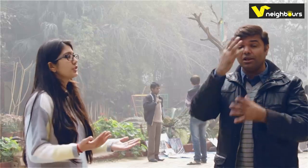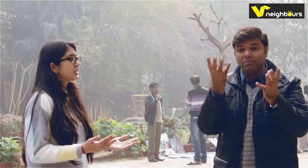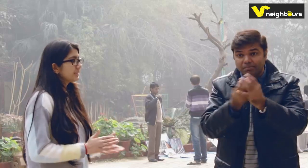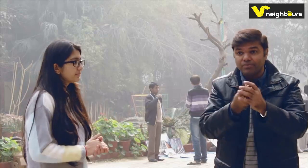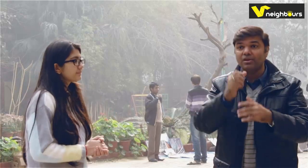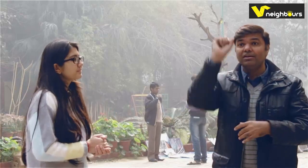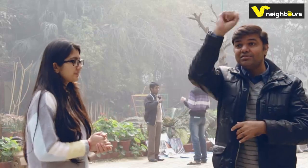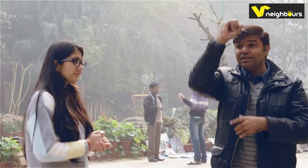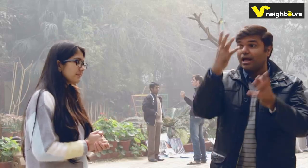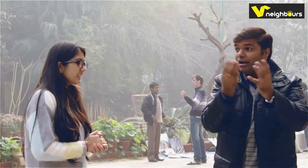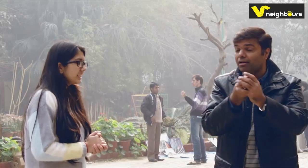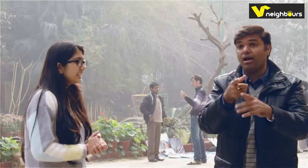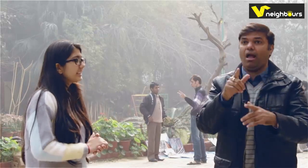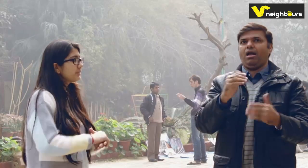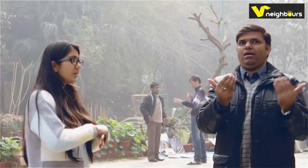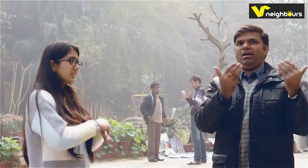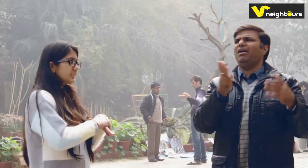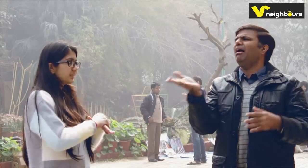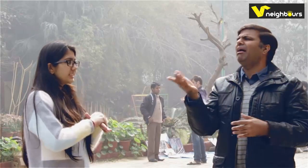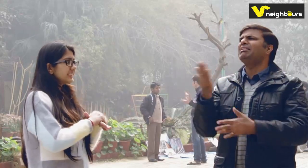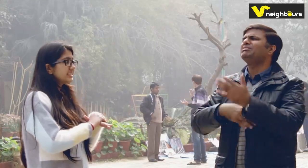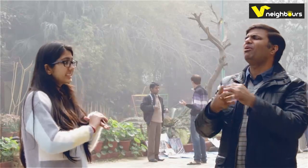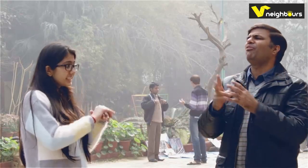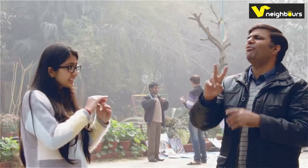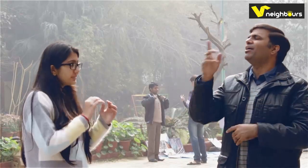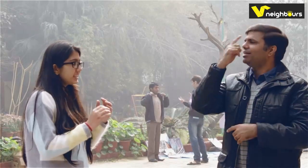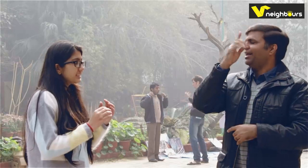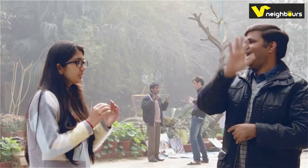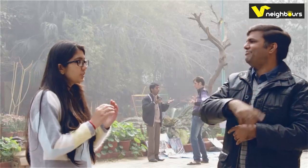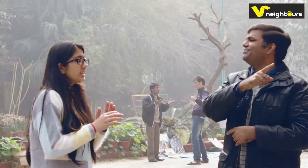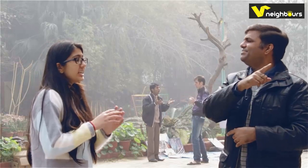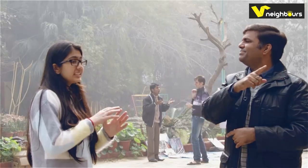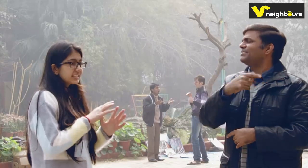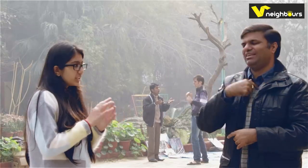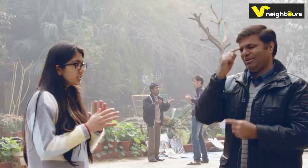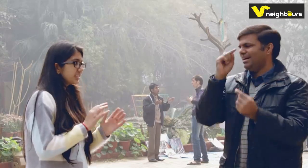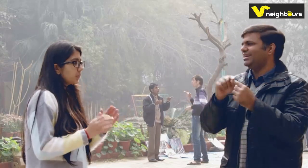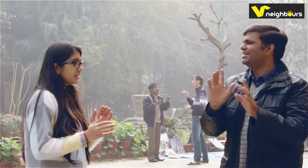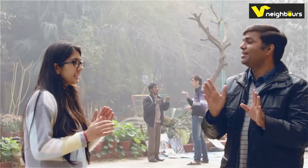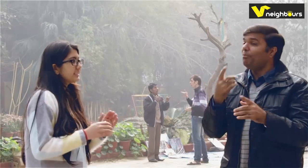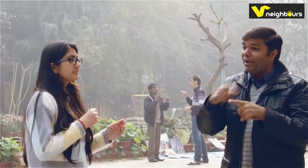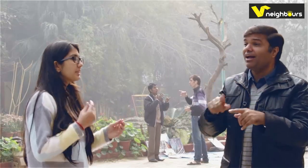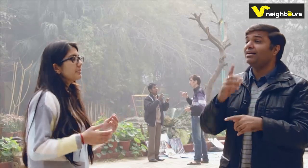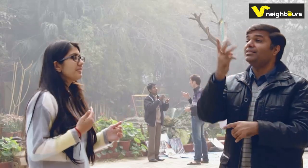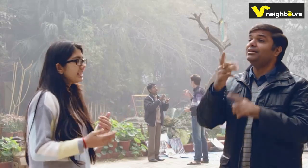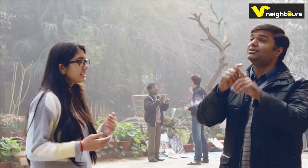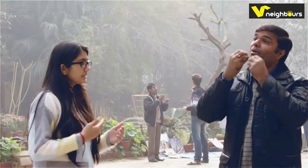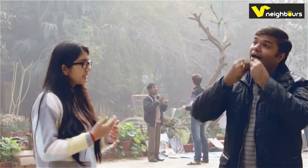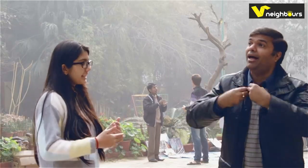superficial. Like for instance, if there's, you know, religious equality, they'll be like